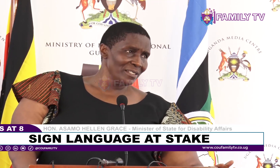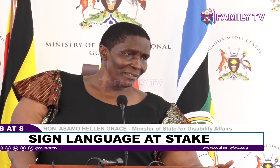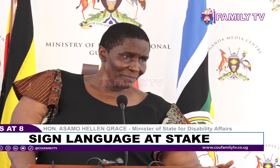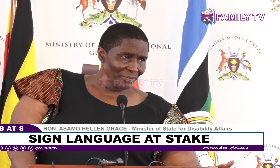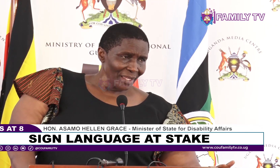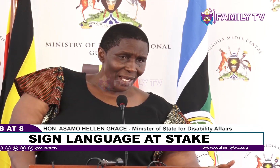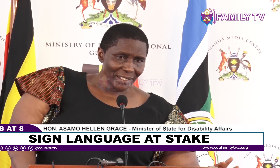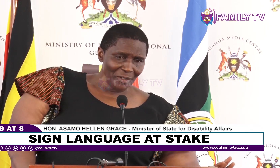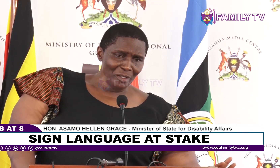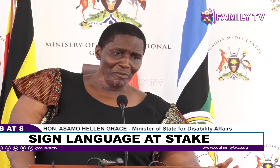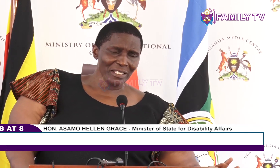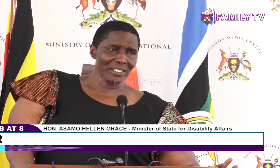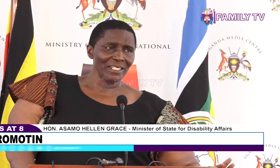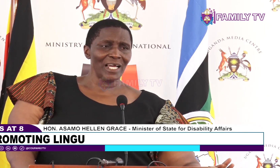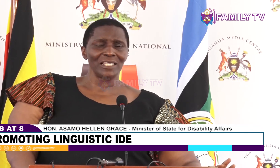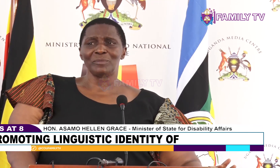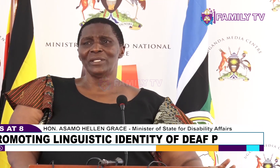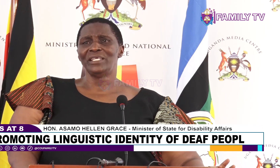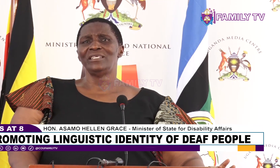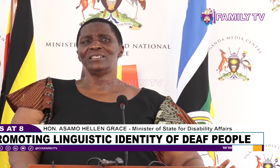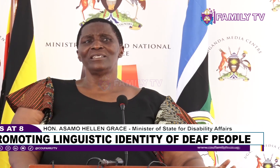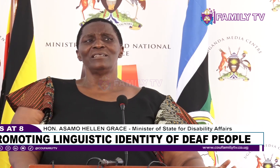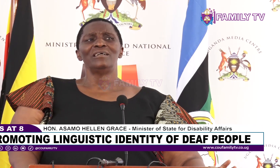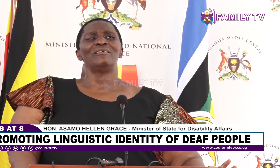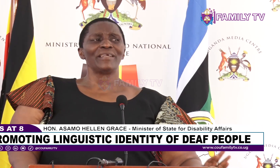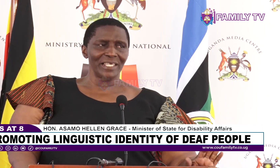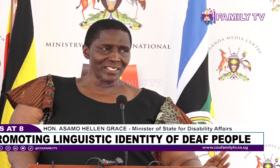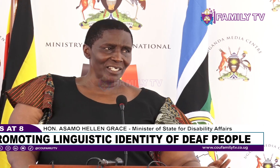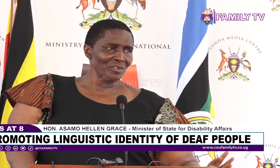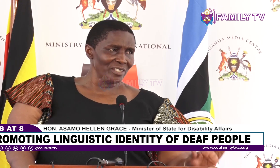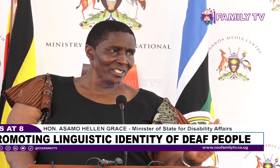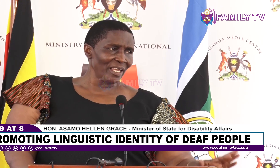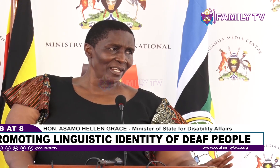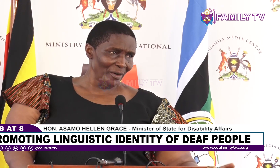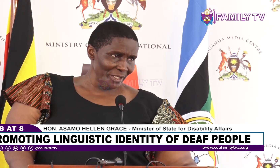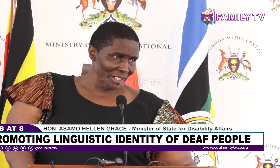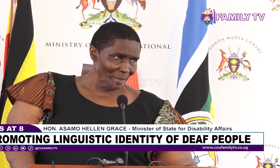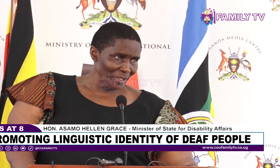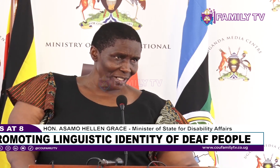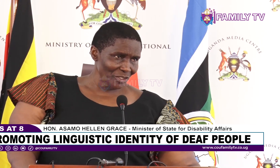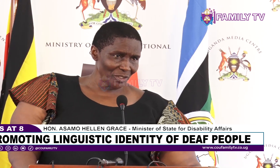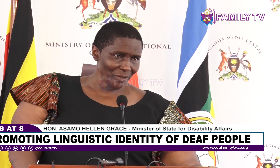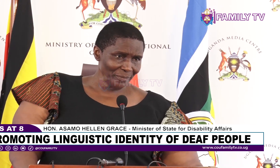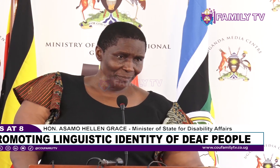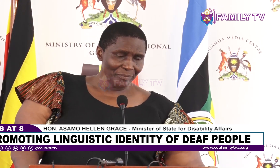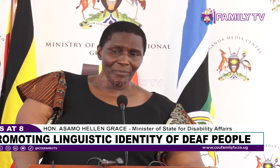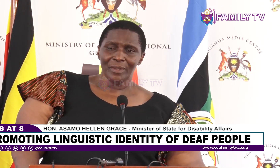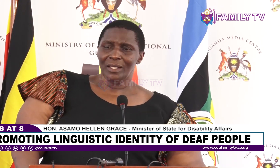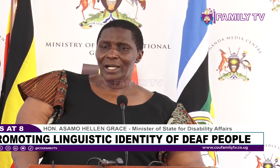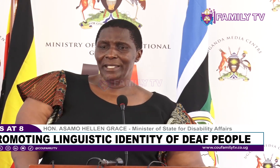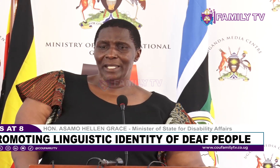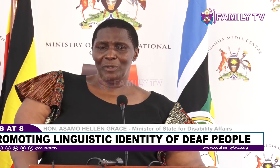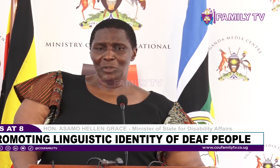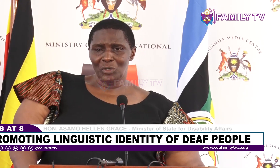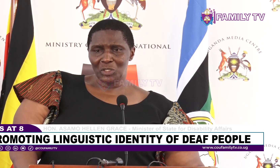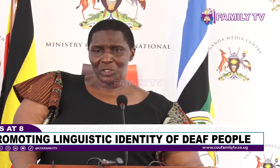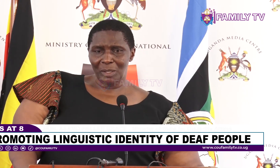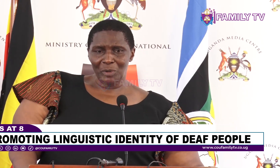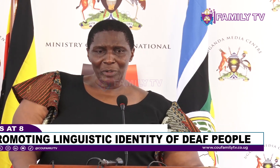as a university that has been registered to teach sign language interpretation. And anybody who goes to Chambogo